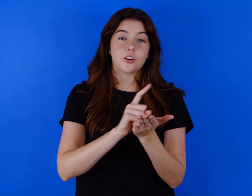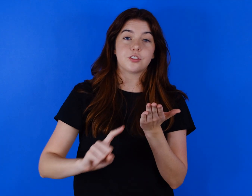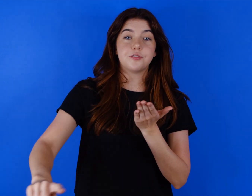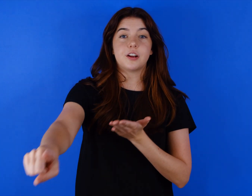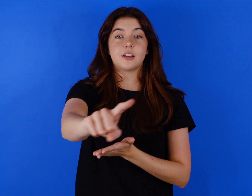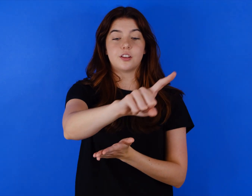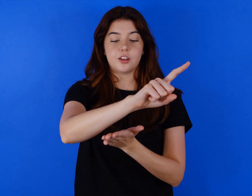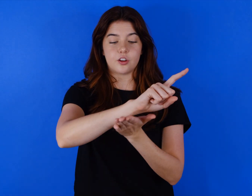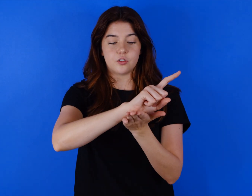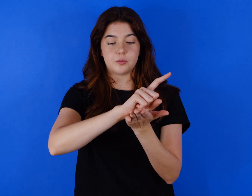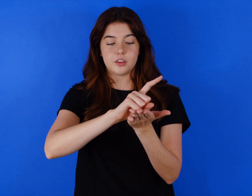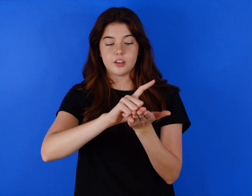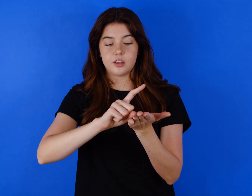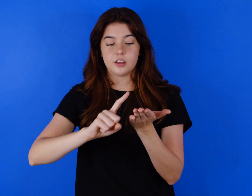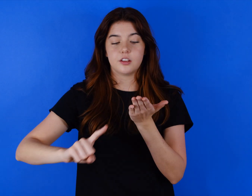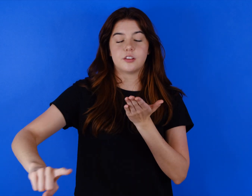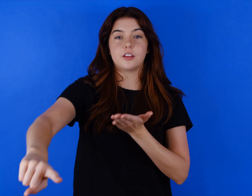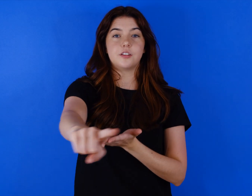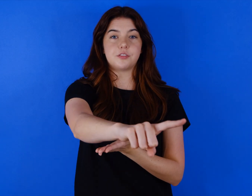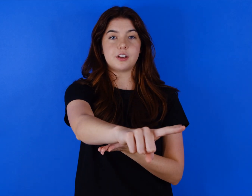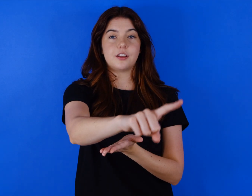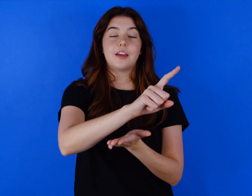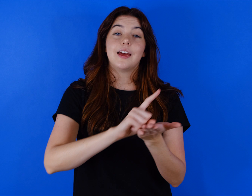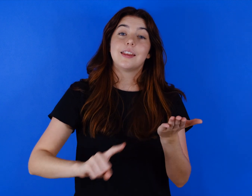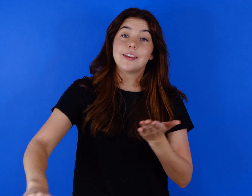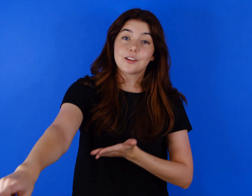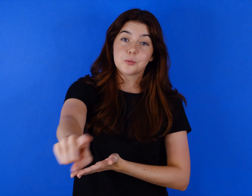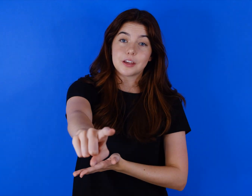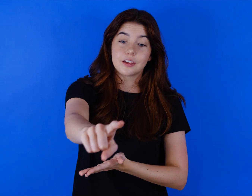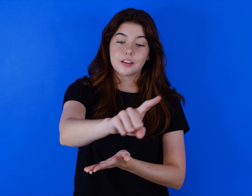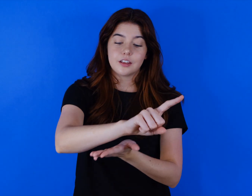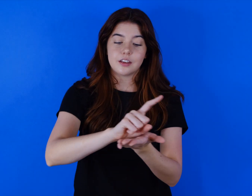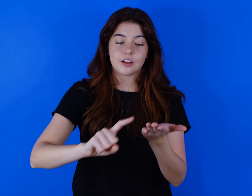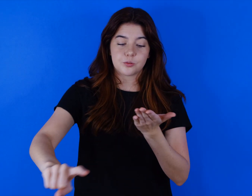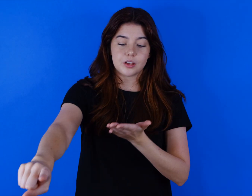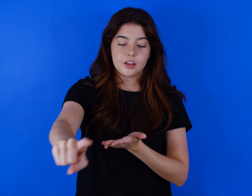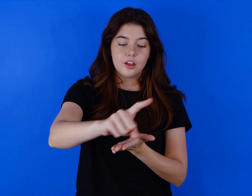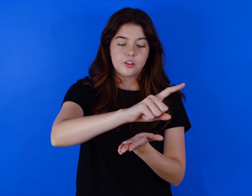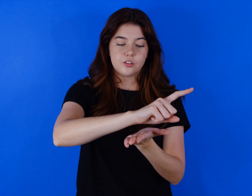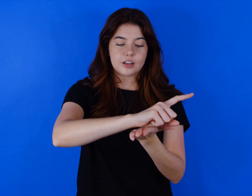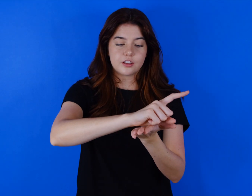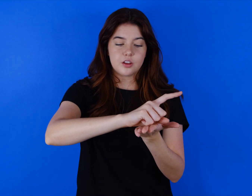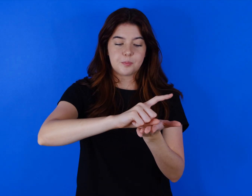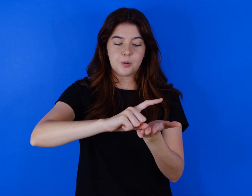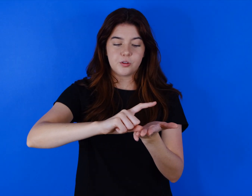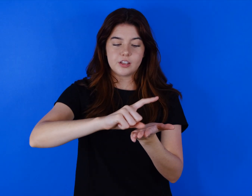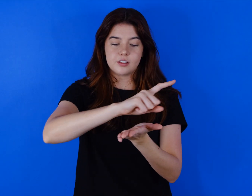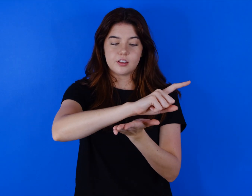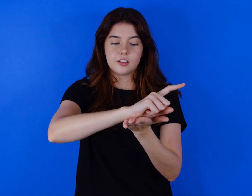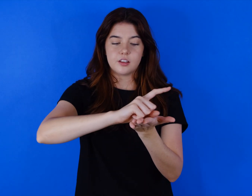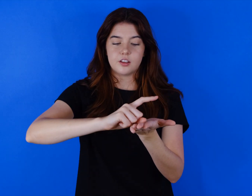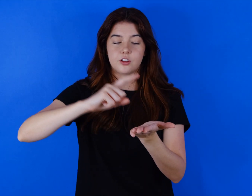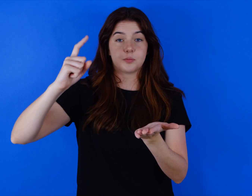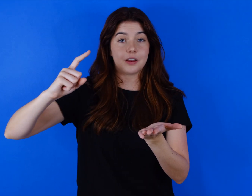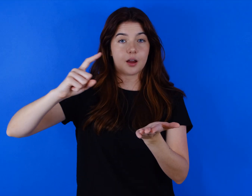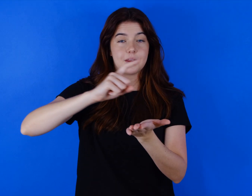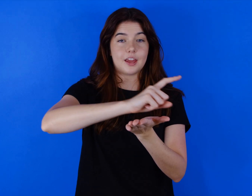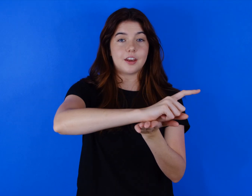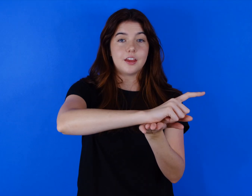in front. It goes this and then front. Next week. So technically you pull it, so this is my dominant hand.